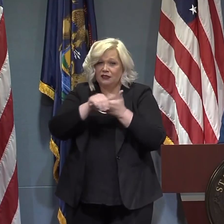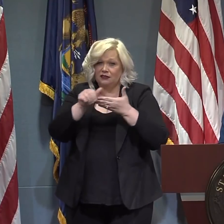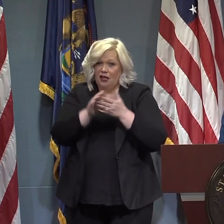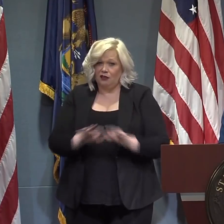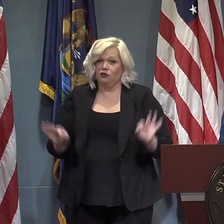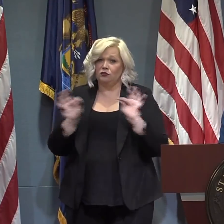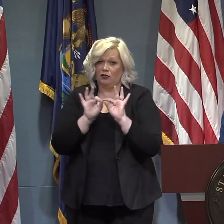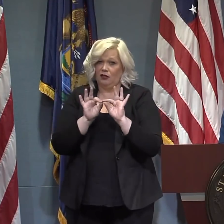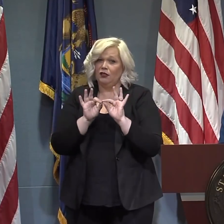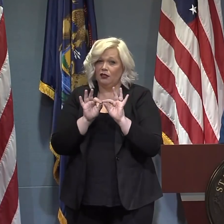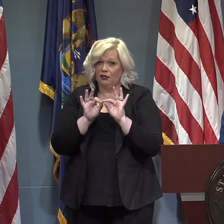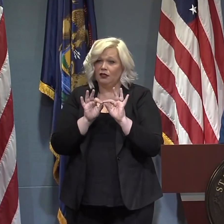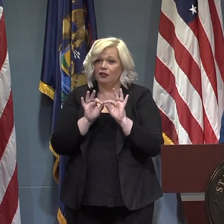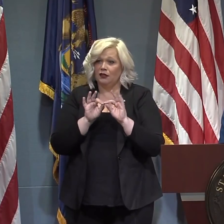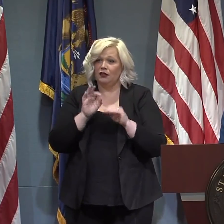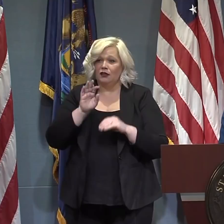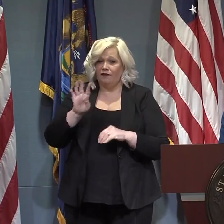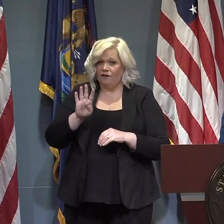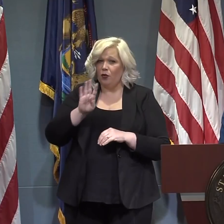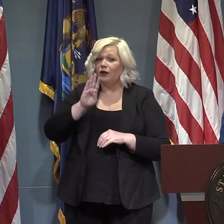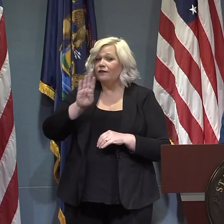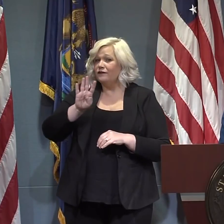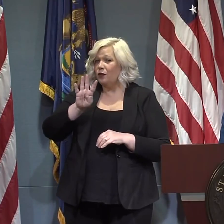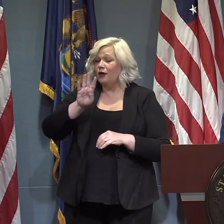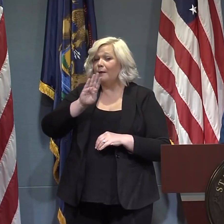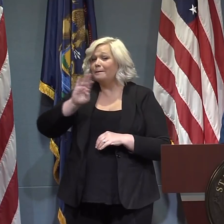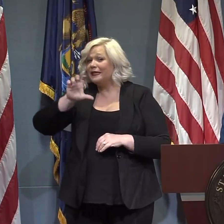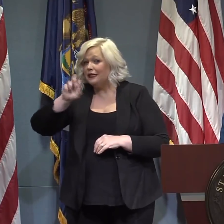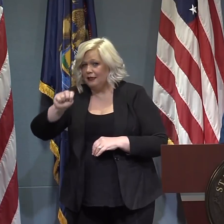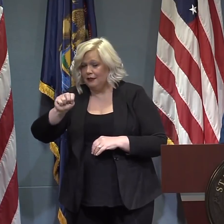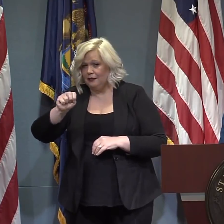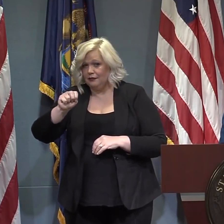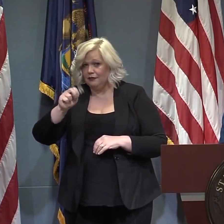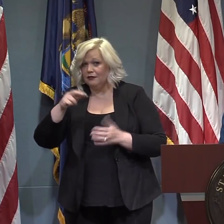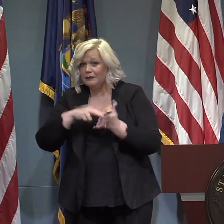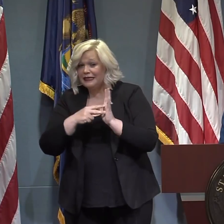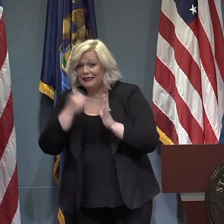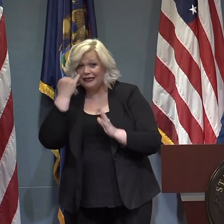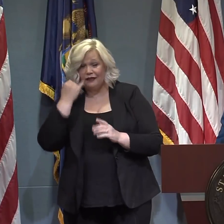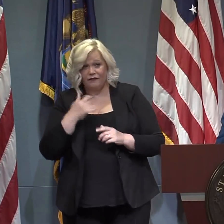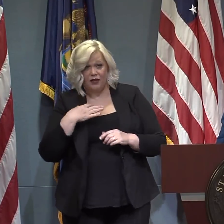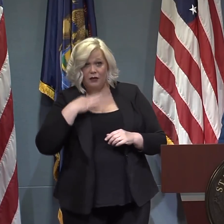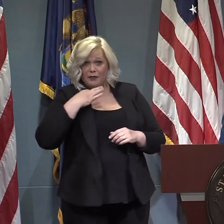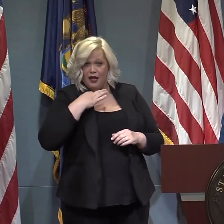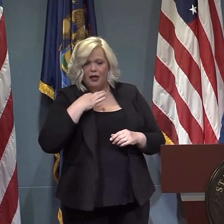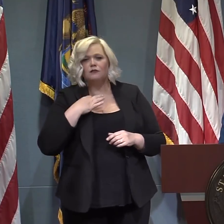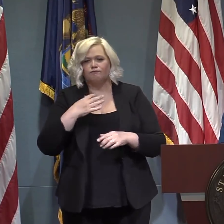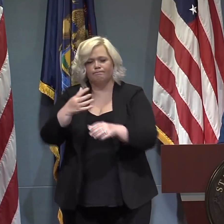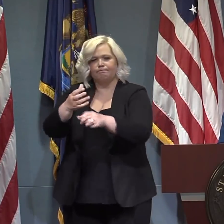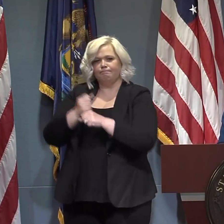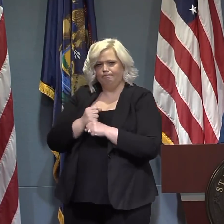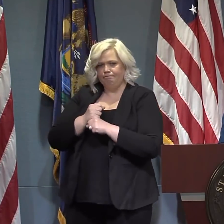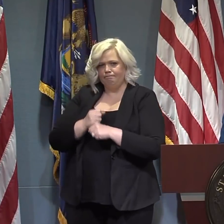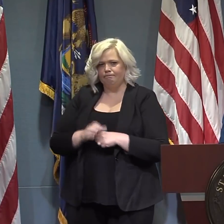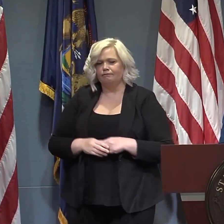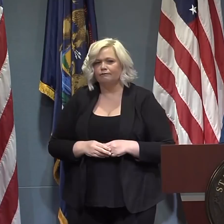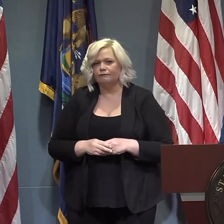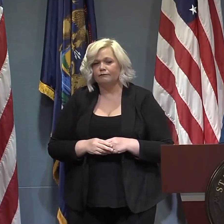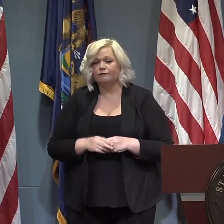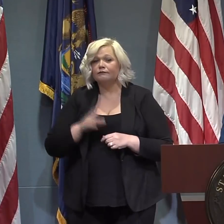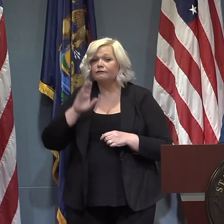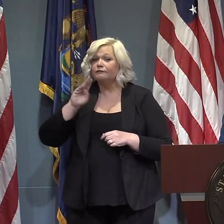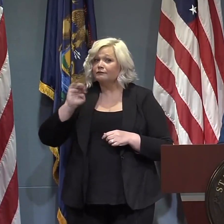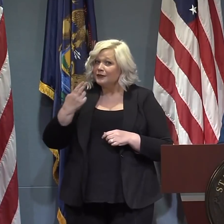committed to working until every eligible worker in Michigan who applies for unemployment benefits gets them. Michigan